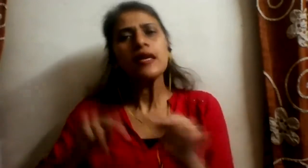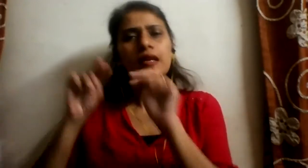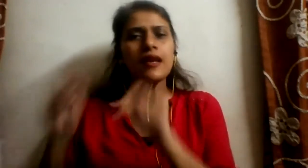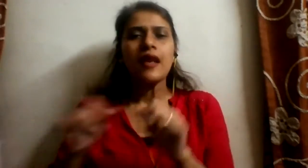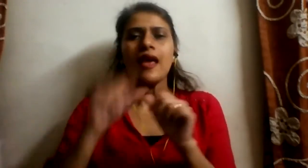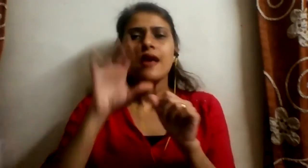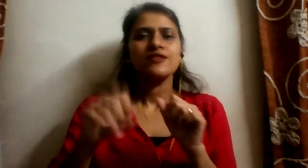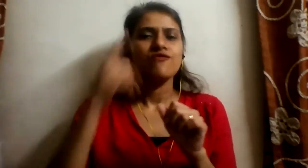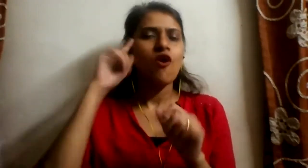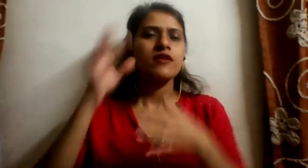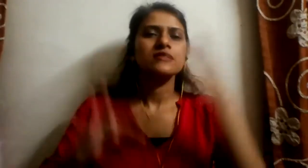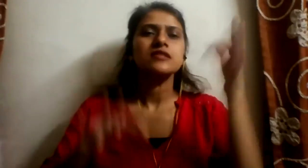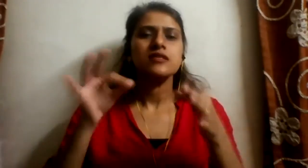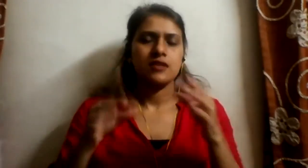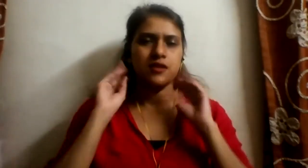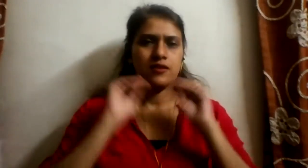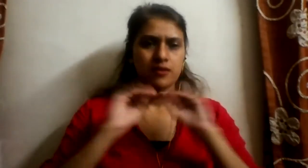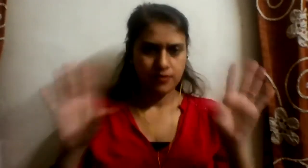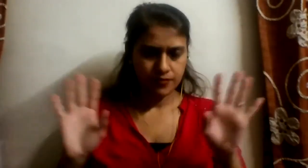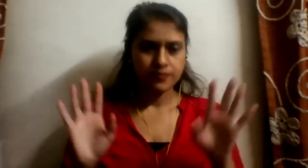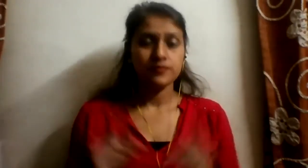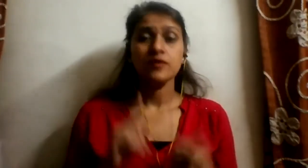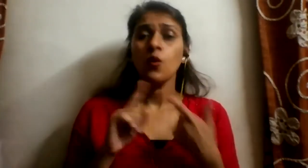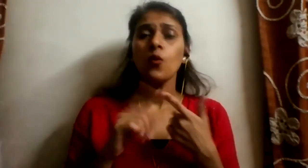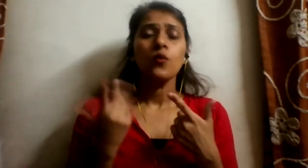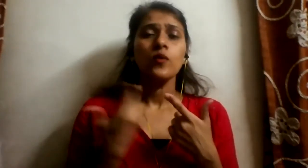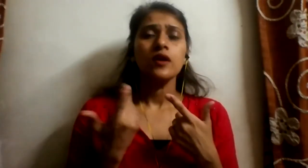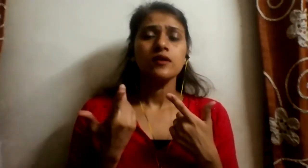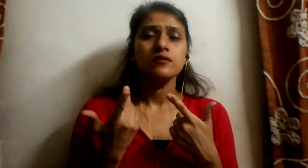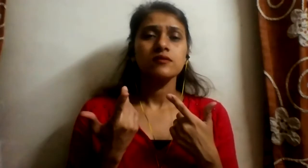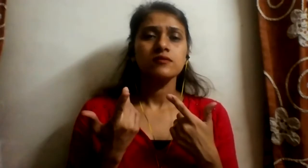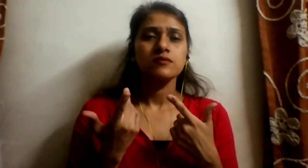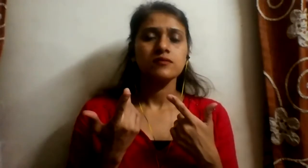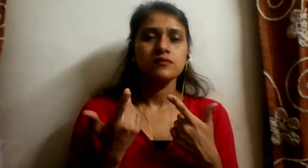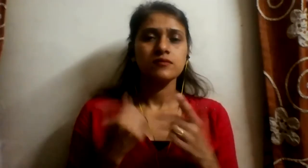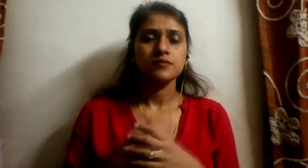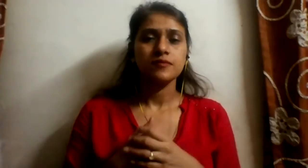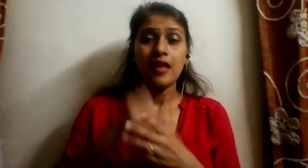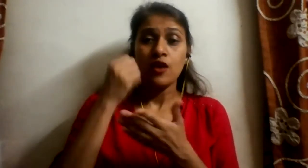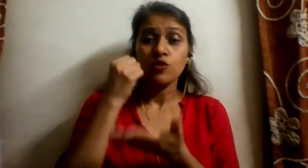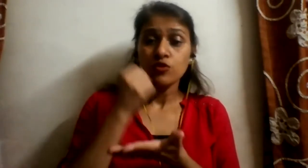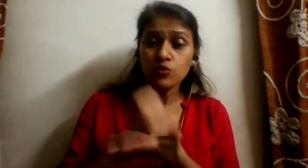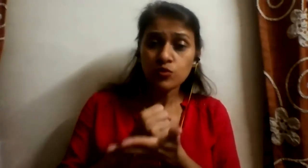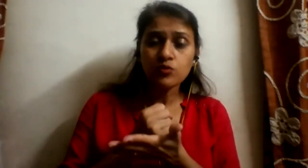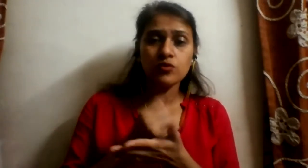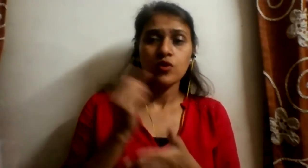bring to a notice, and which is the use of right language when a judge writes an order.